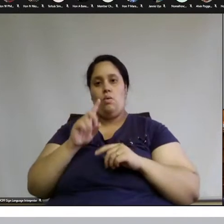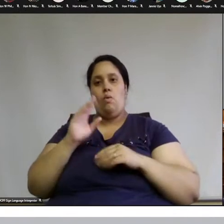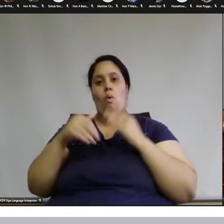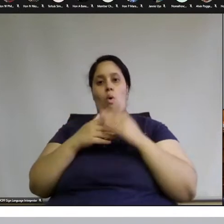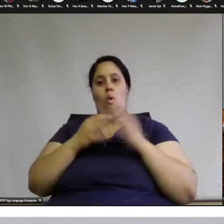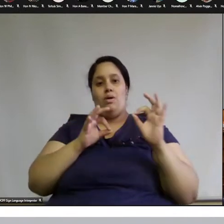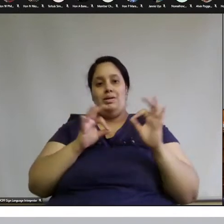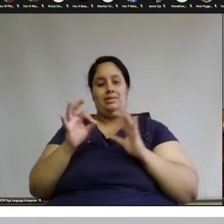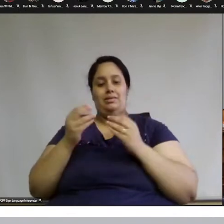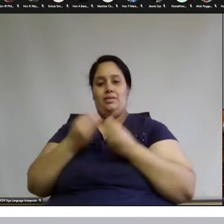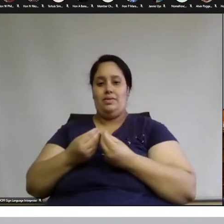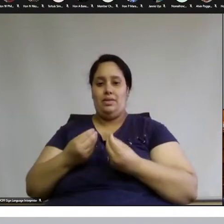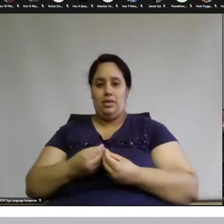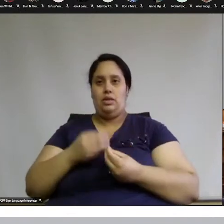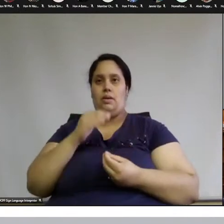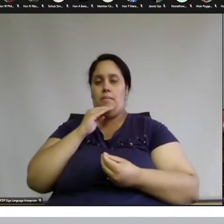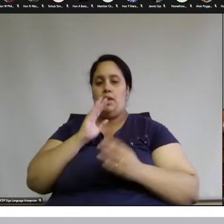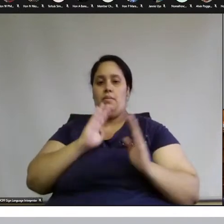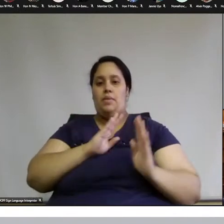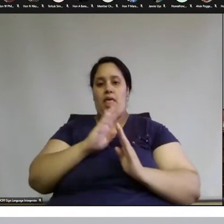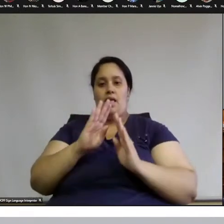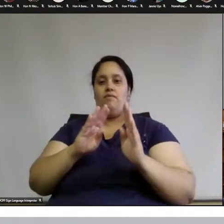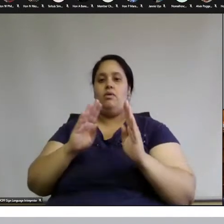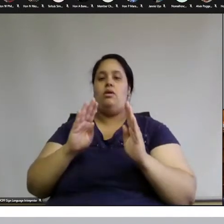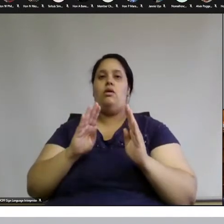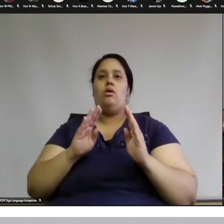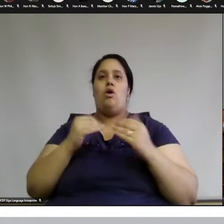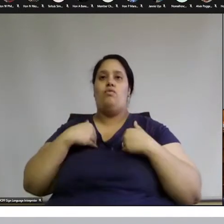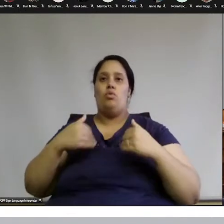this defines the behavior of human